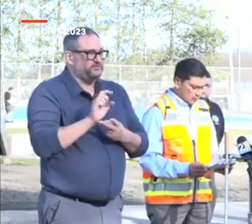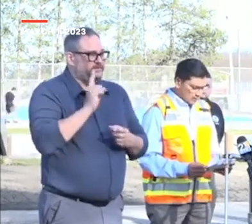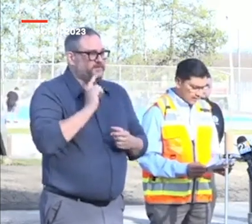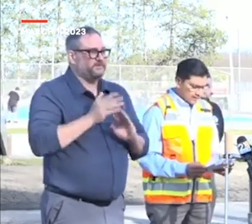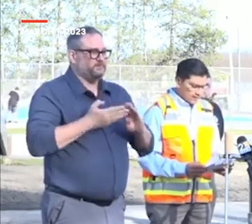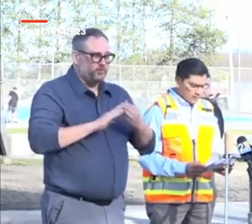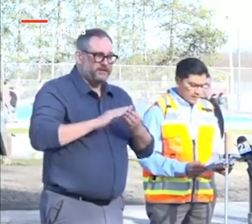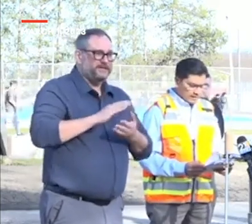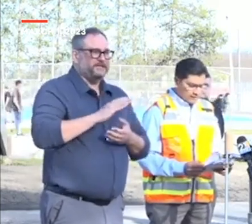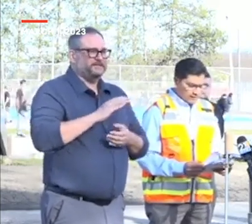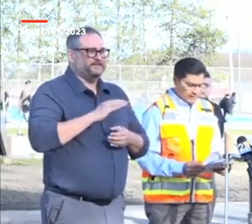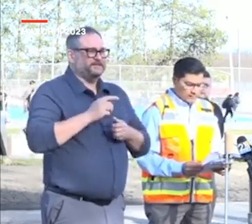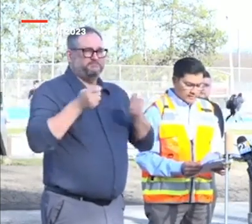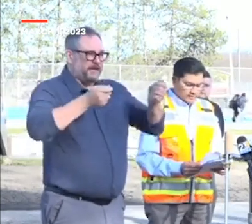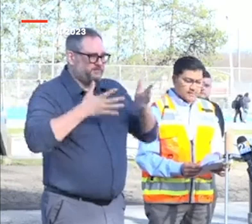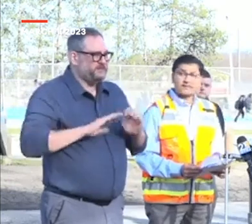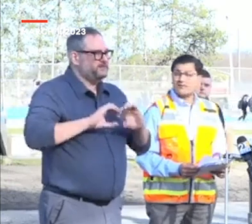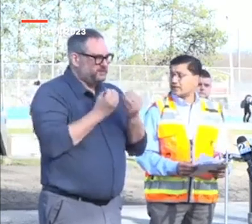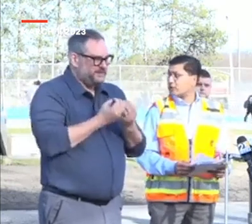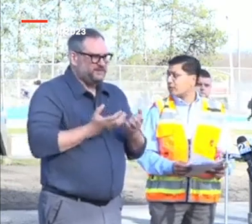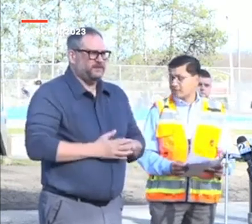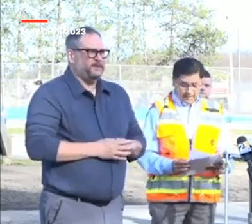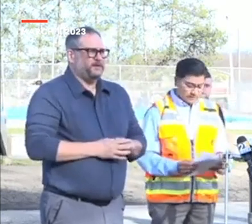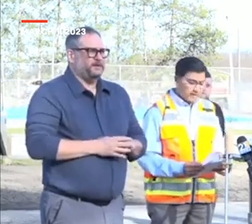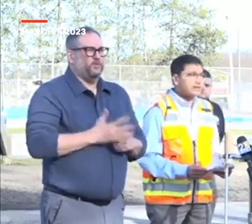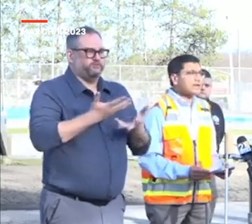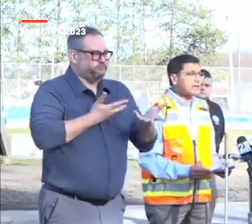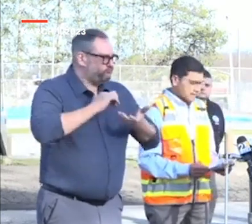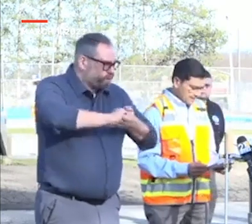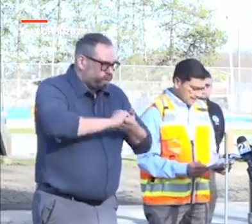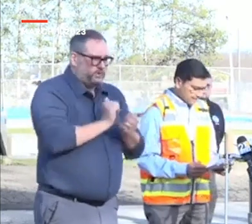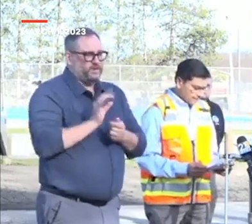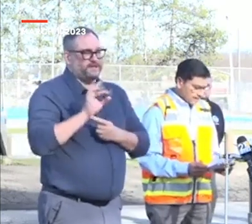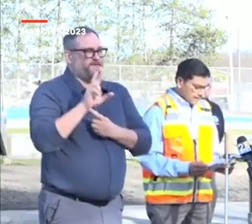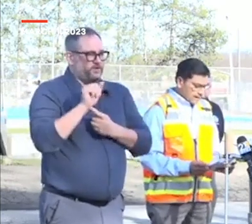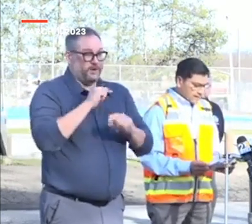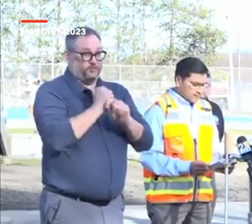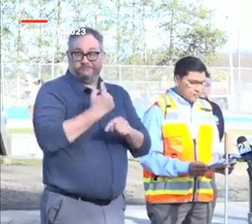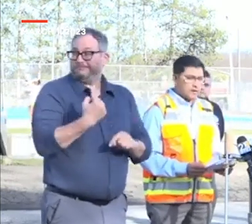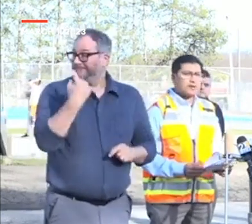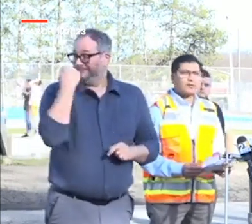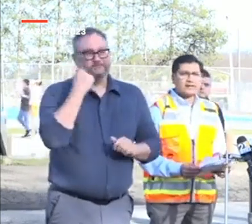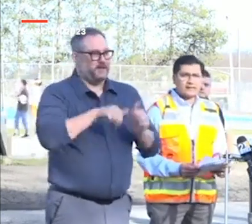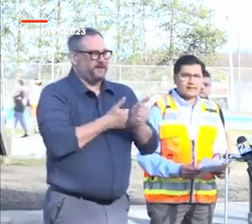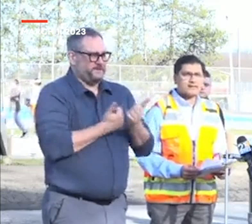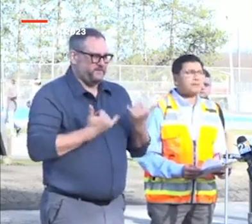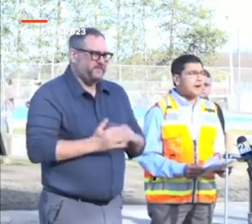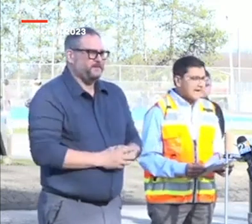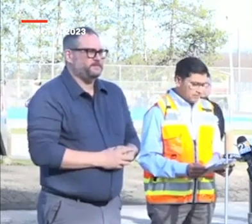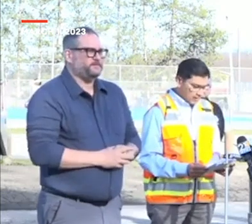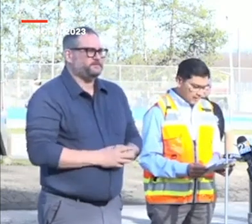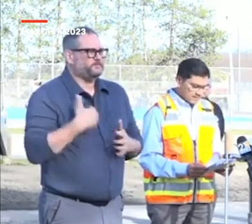for working with FRA to bring this vehicle behind me here today. I also want to recognize